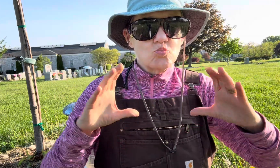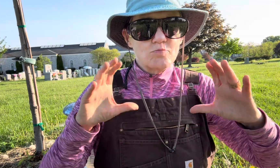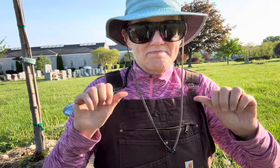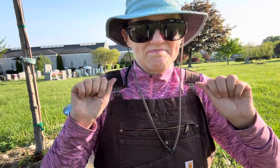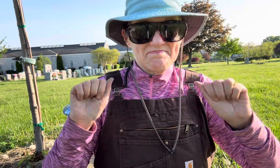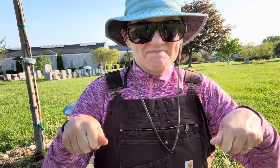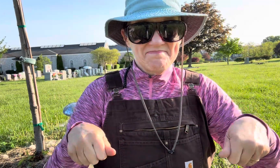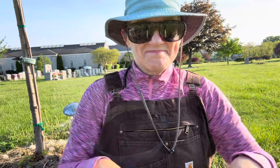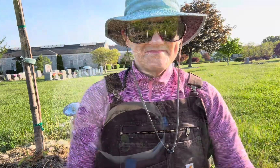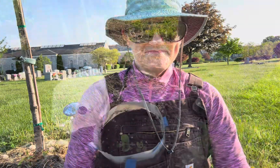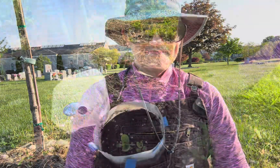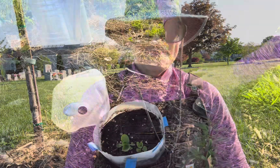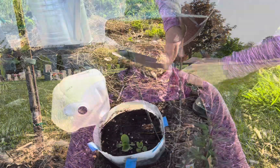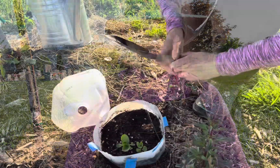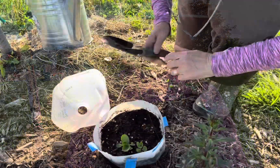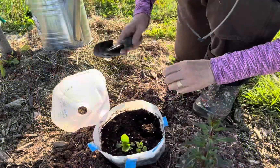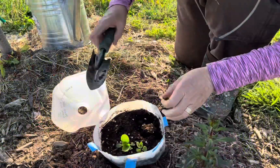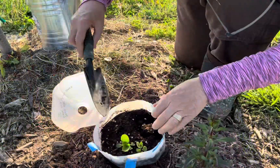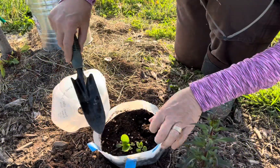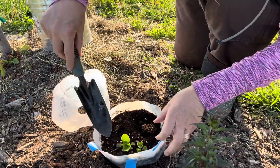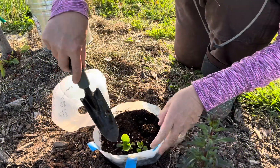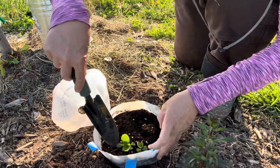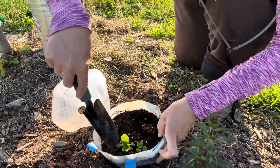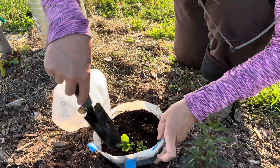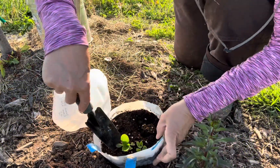build up the soil in this bed.